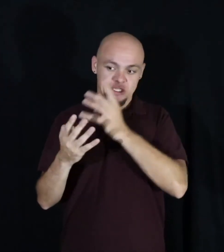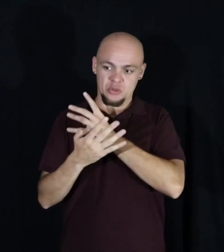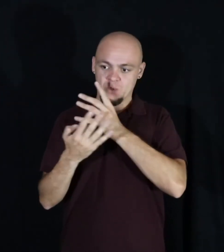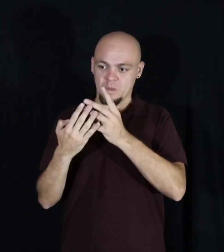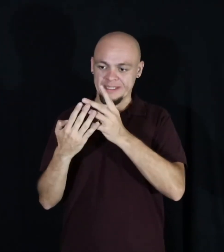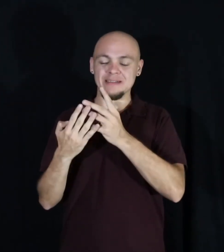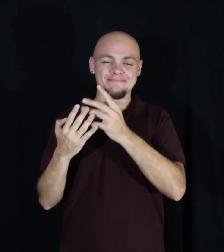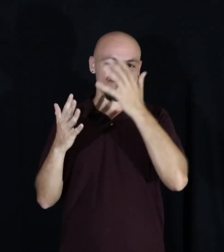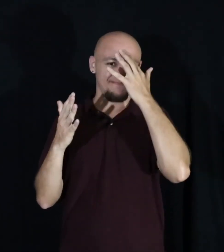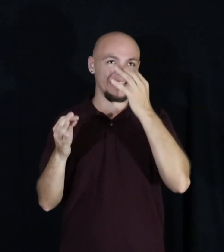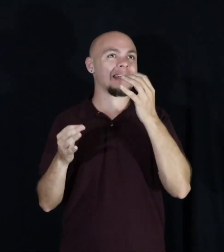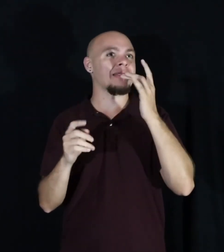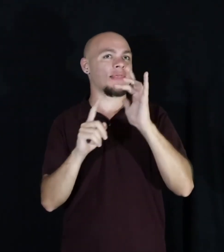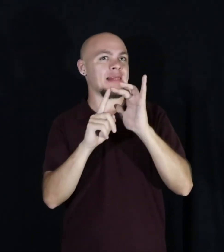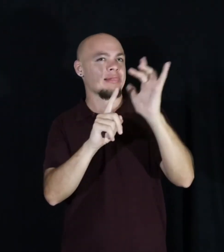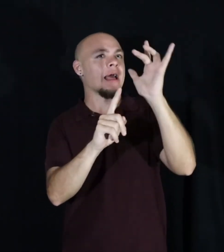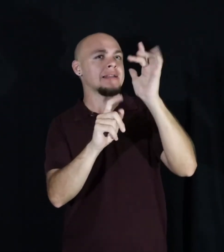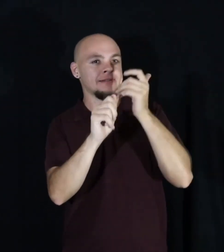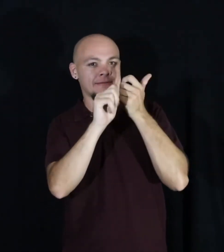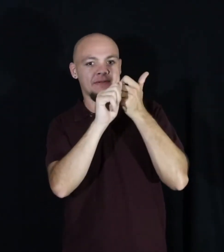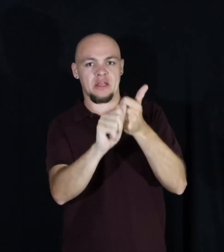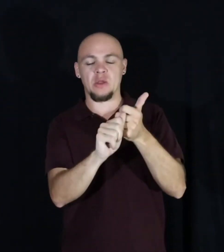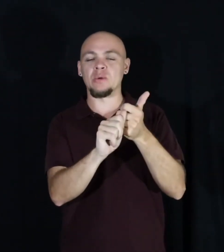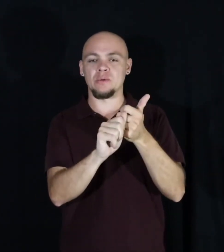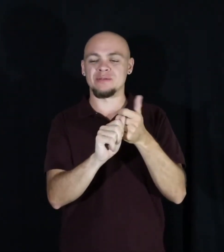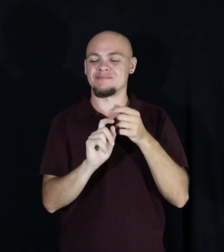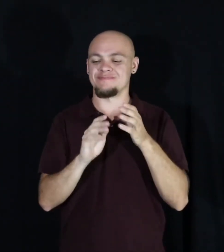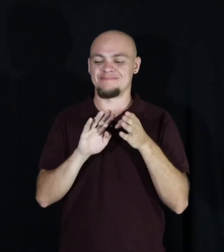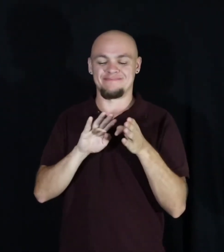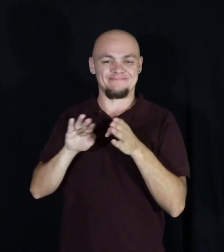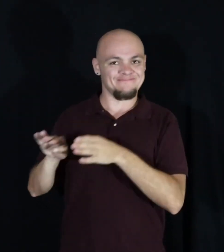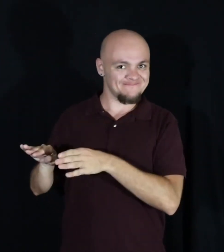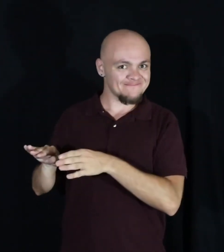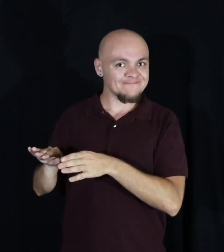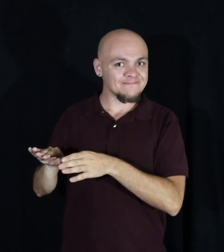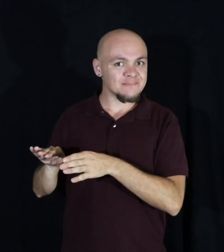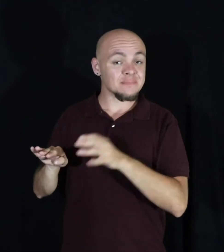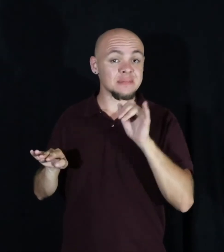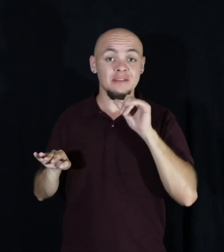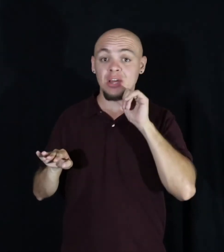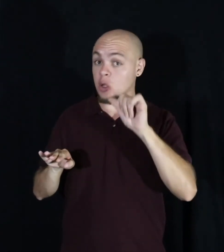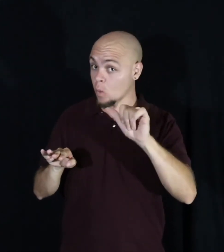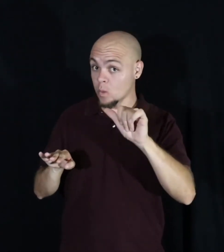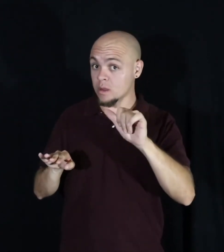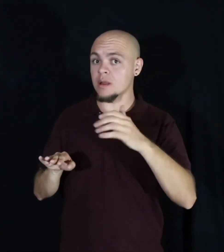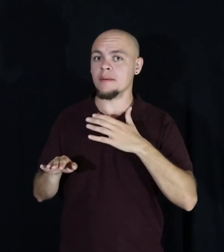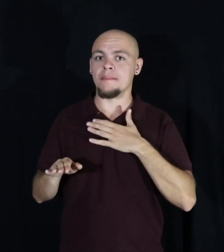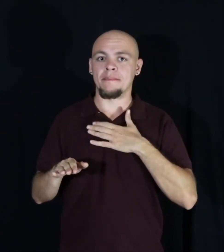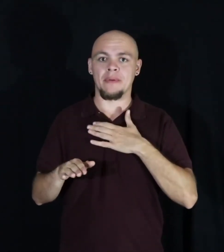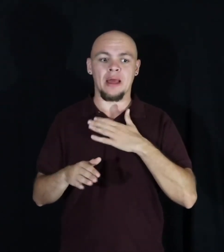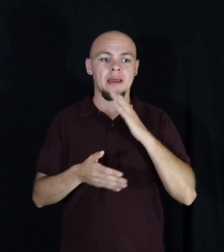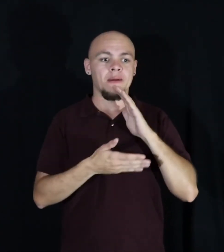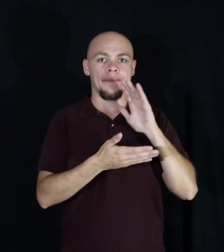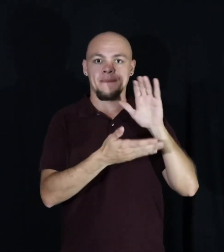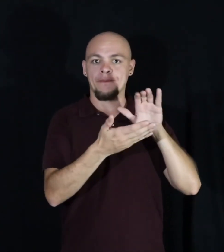polygamy. If I do not, then I will have lost my marriage for nothing.